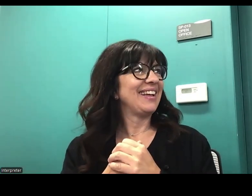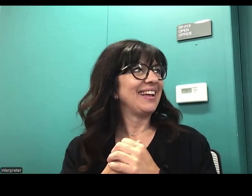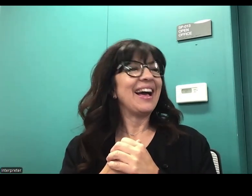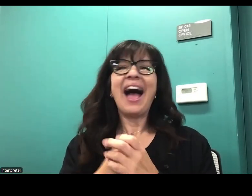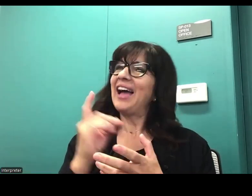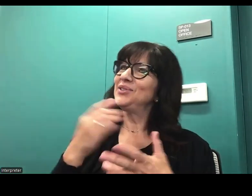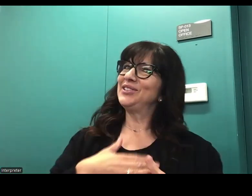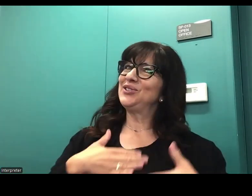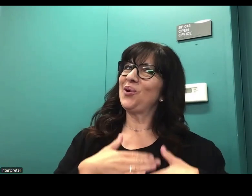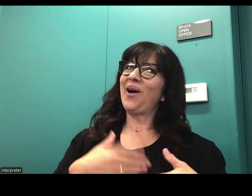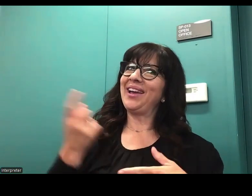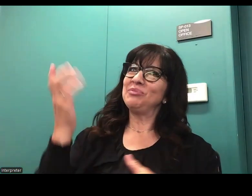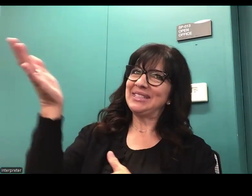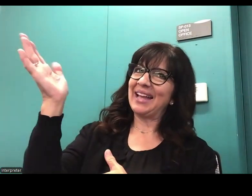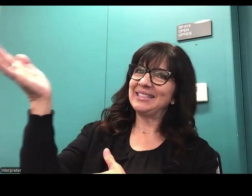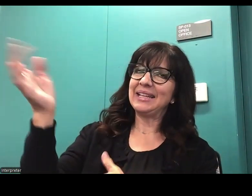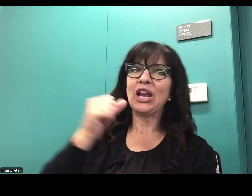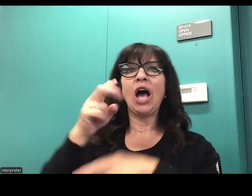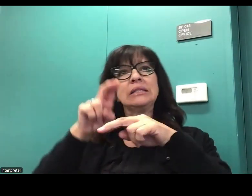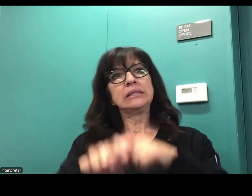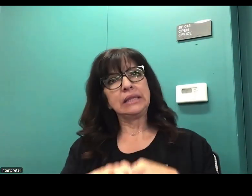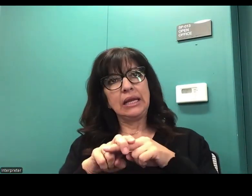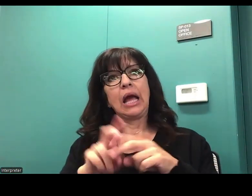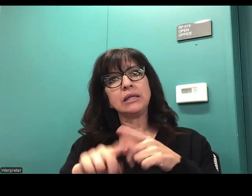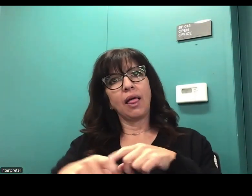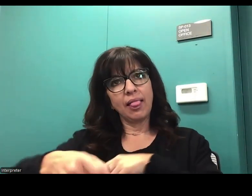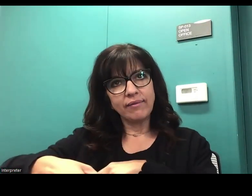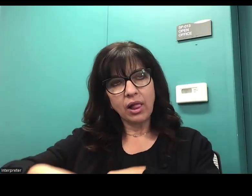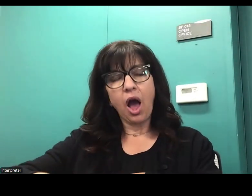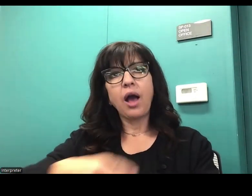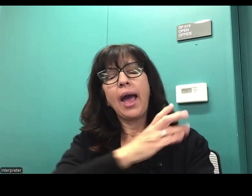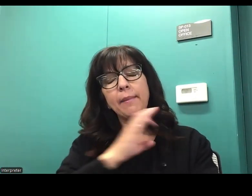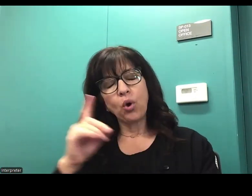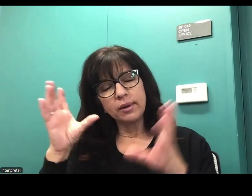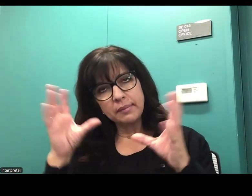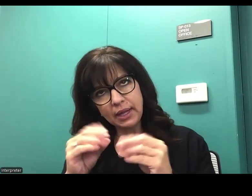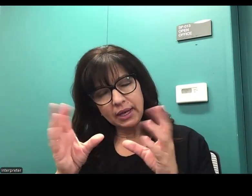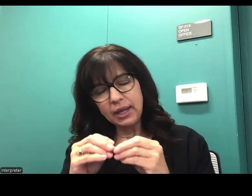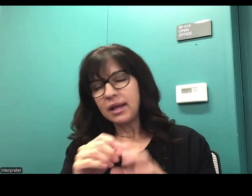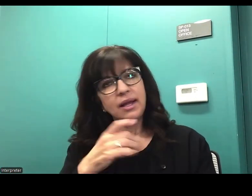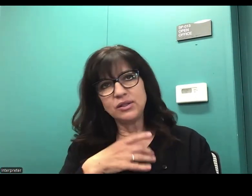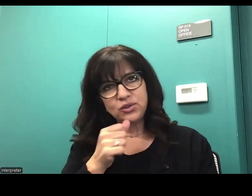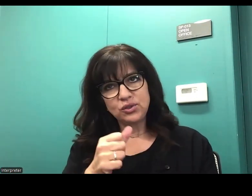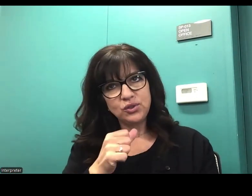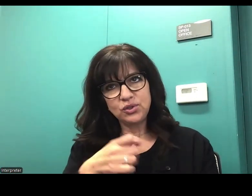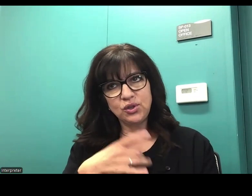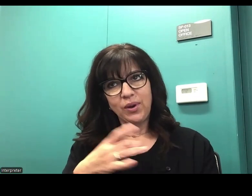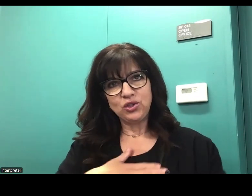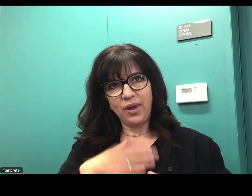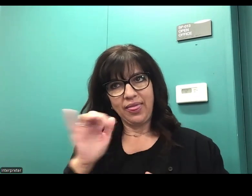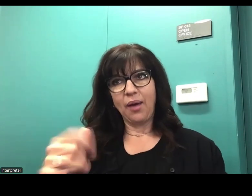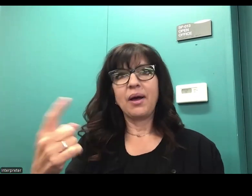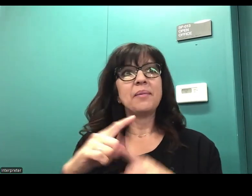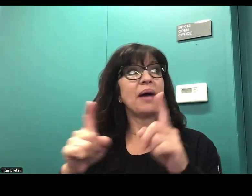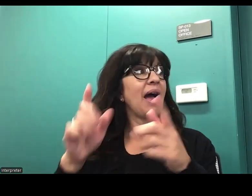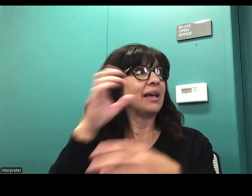I do enjoy doing this, not sitting until 11 o'clock at a board meeting, but yes, exactly.